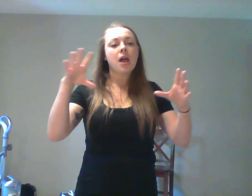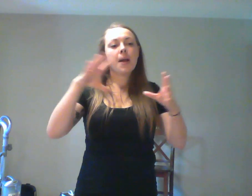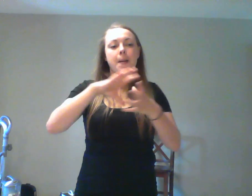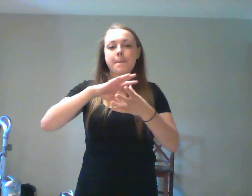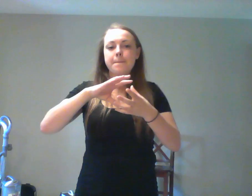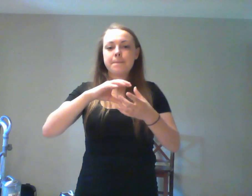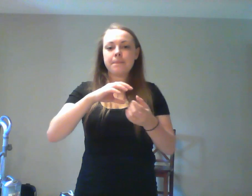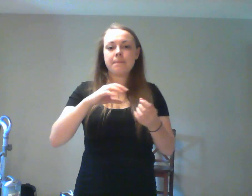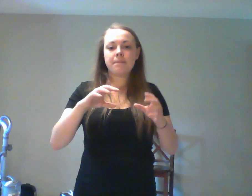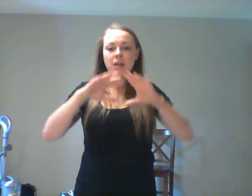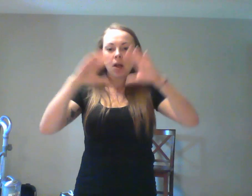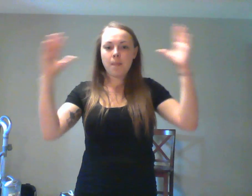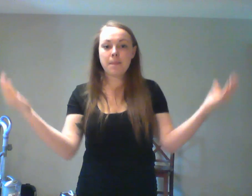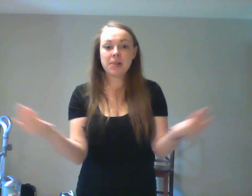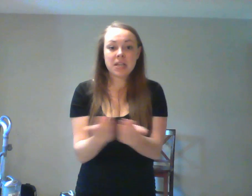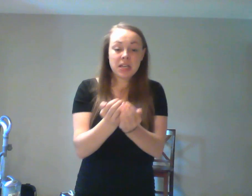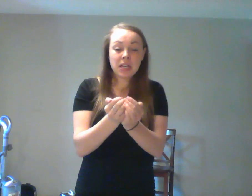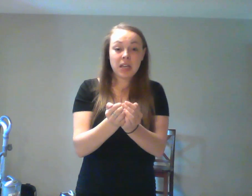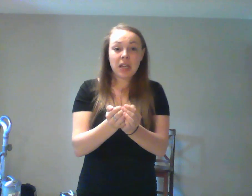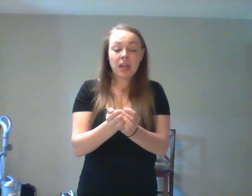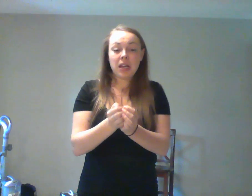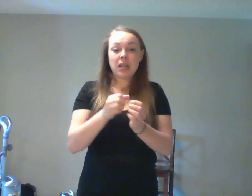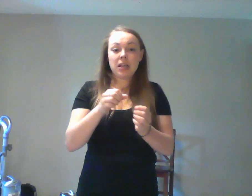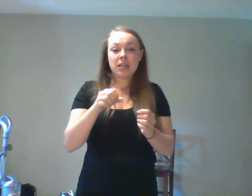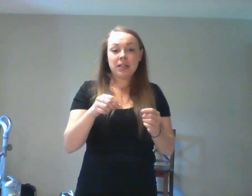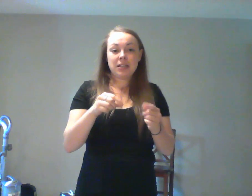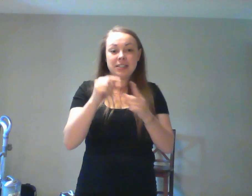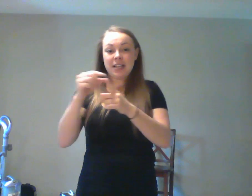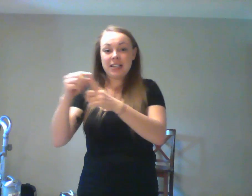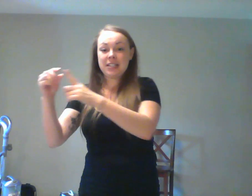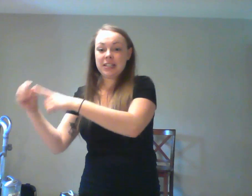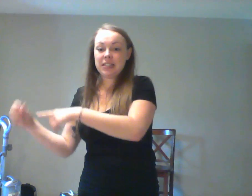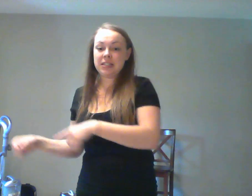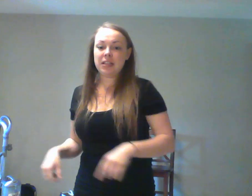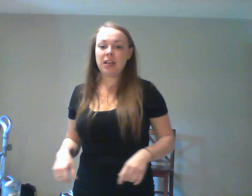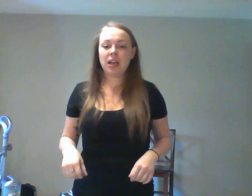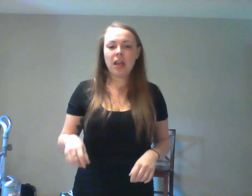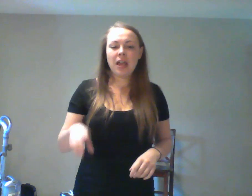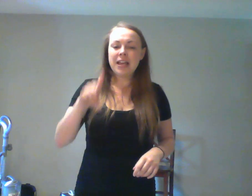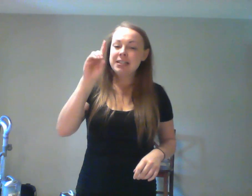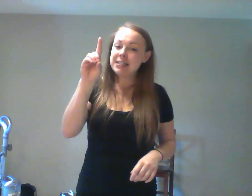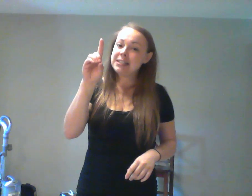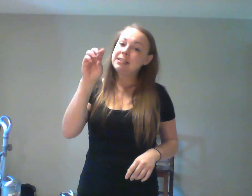Or am I going a little bit deeper in my discussion about frogs and toads? Think about that when you write it down.